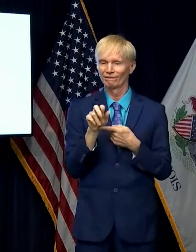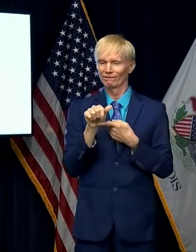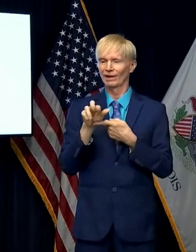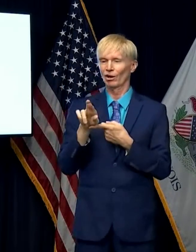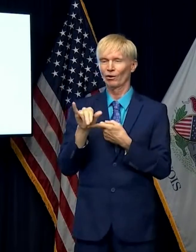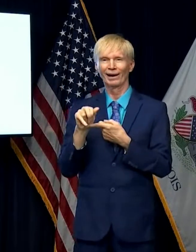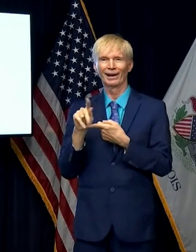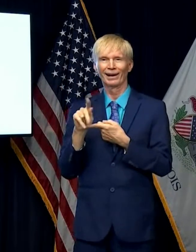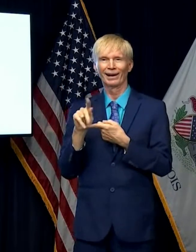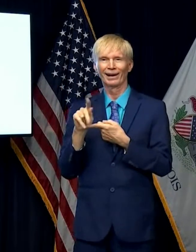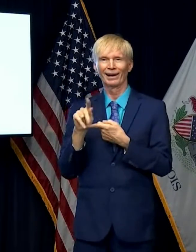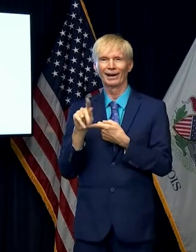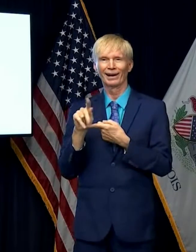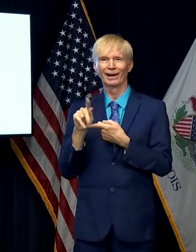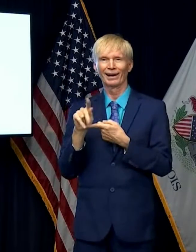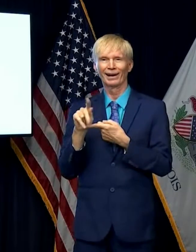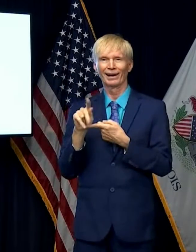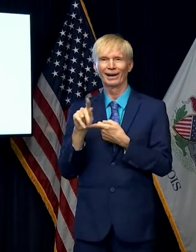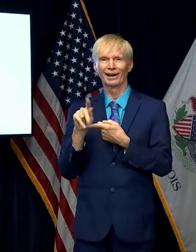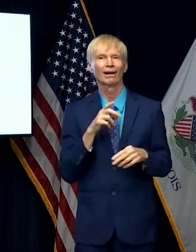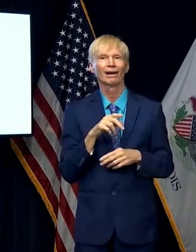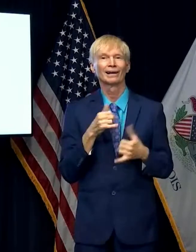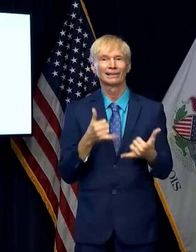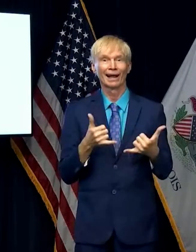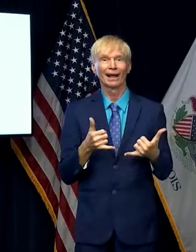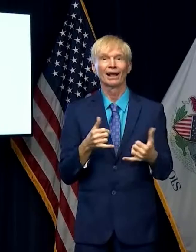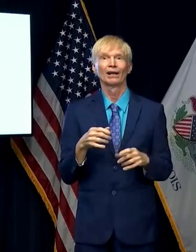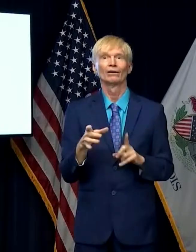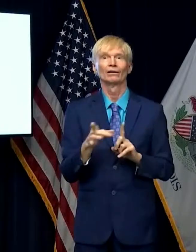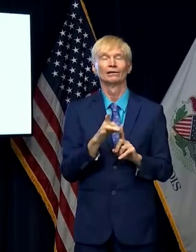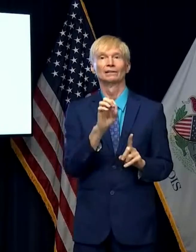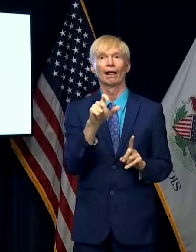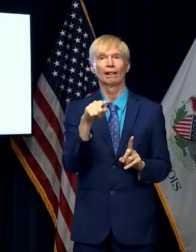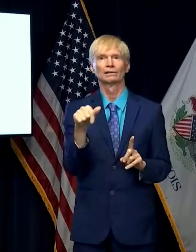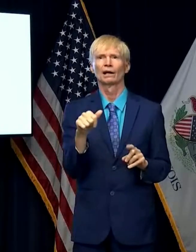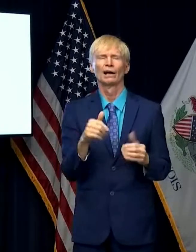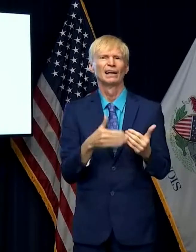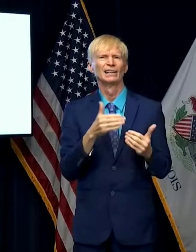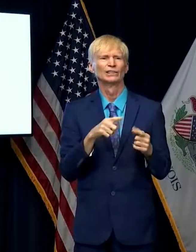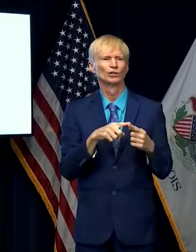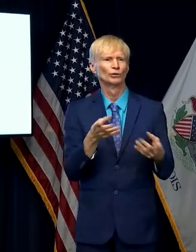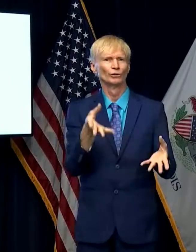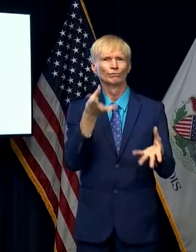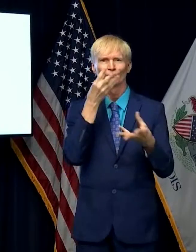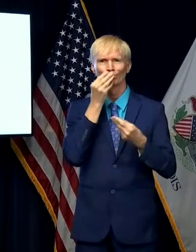that is so much more transmissible